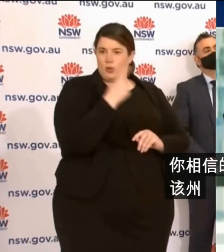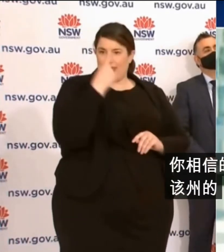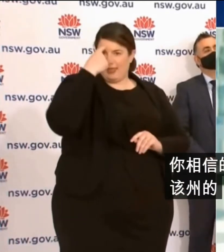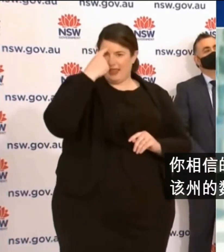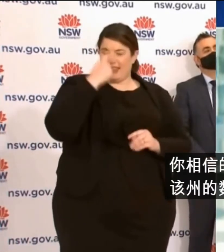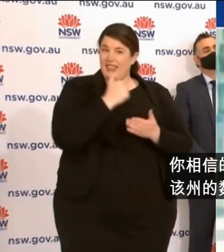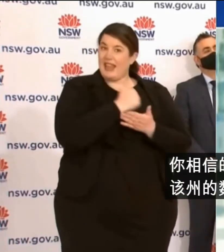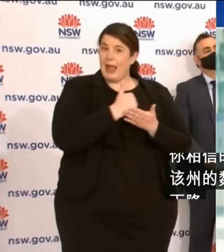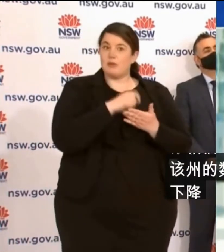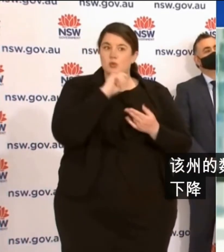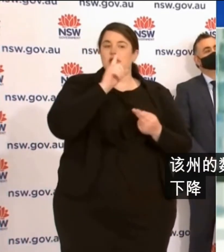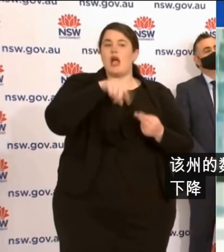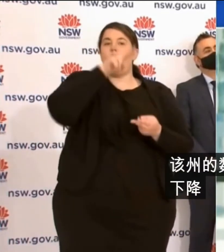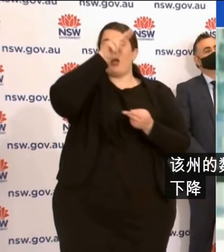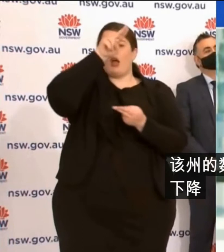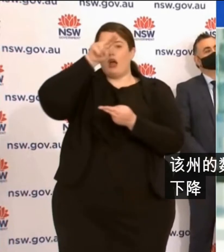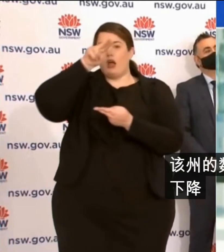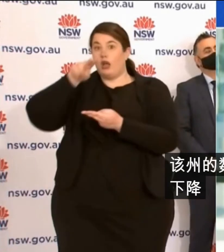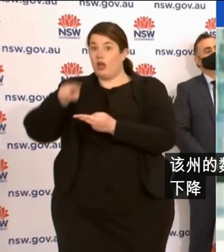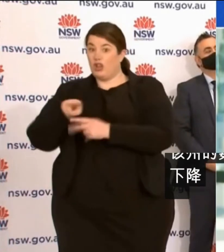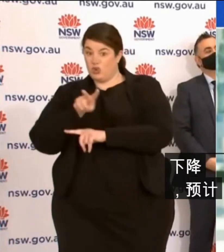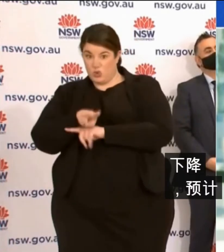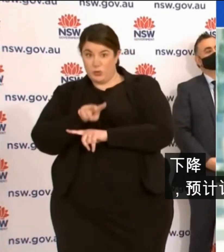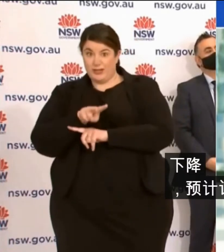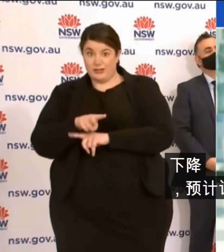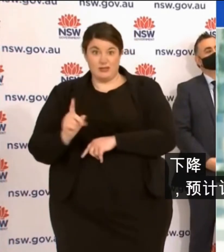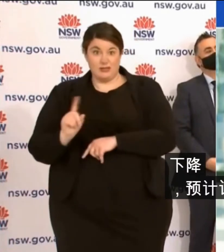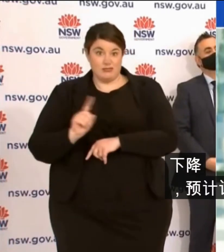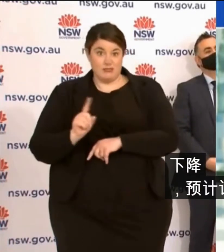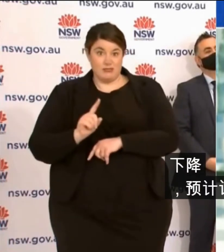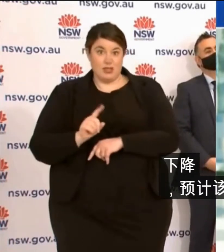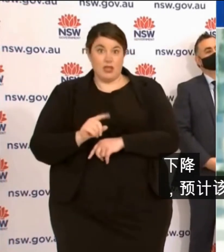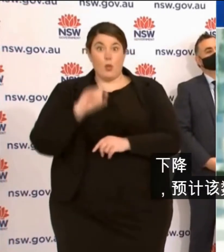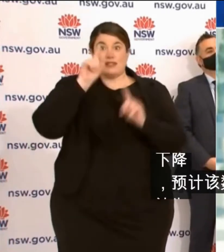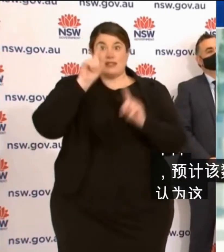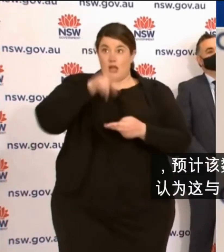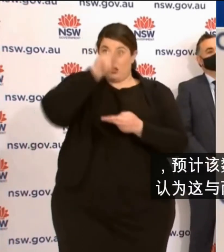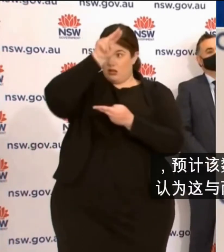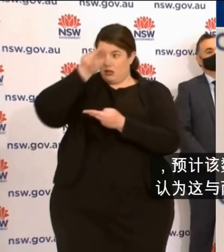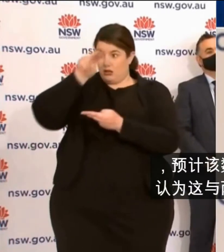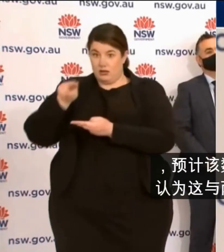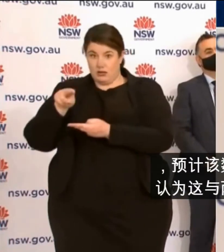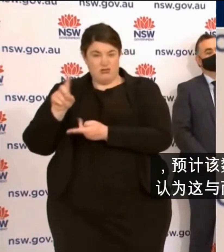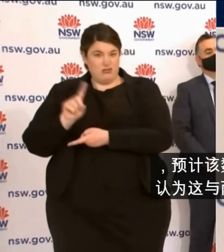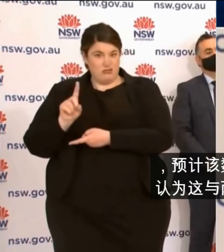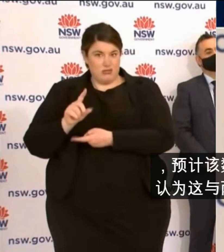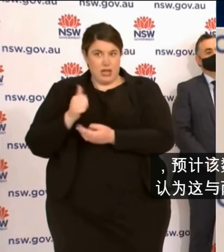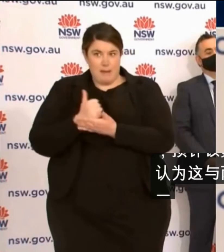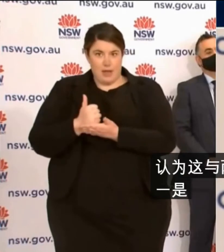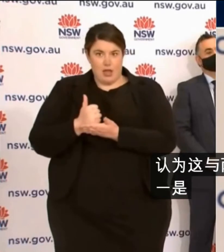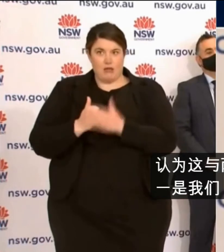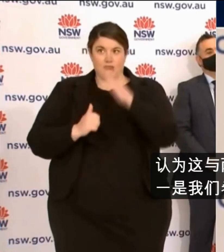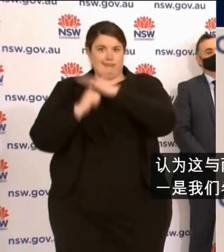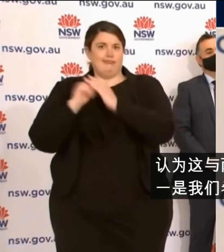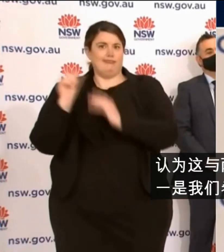that the numbers will have started their downward trajectory by that stage, and what is that figure expected to be? So I think it's about 2 things.